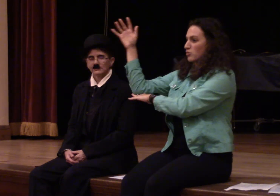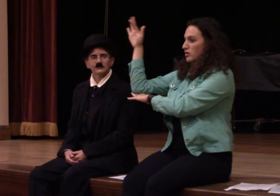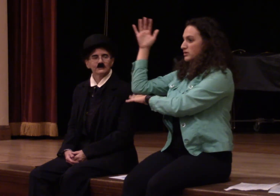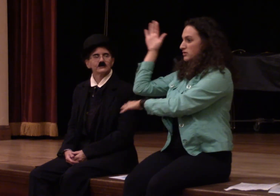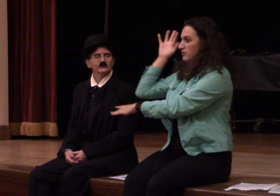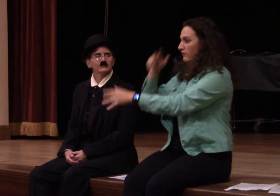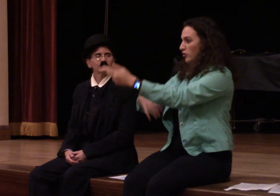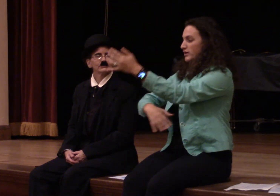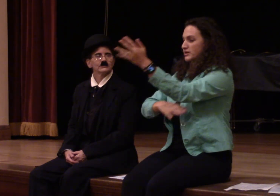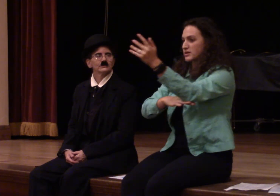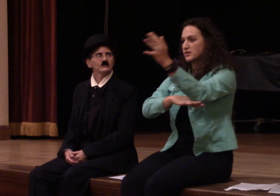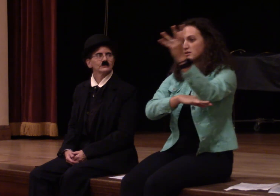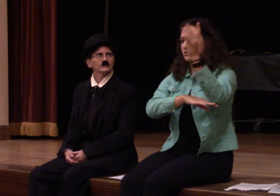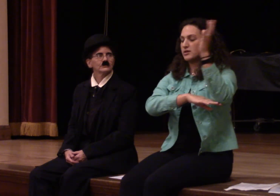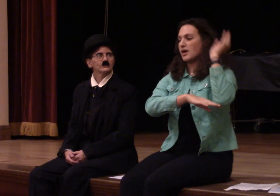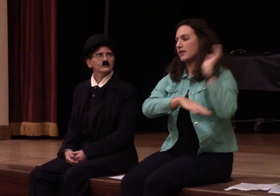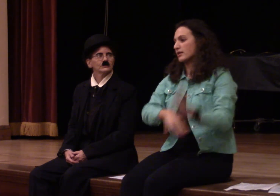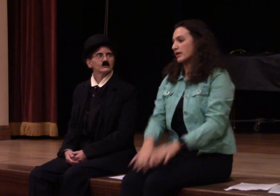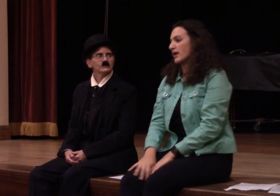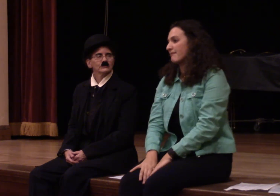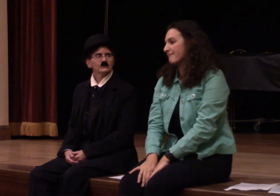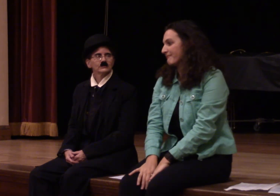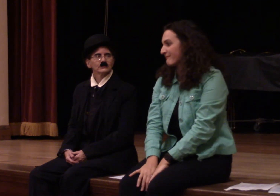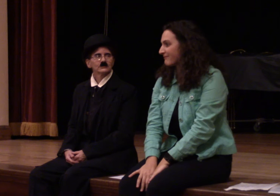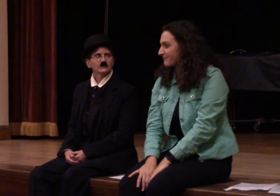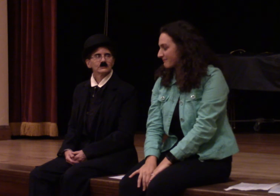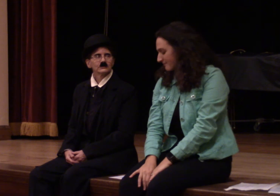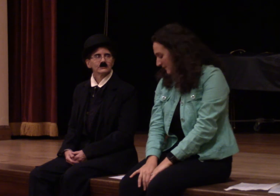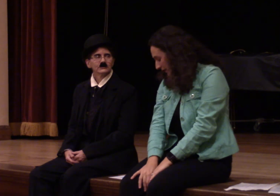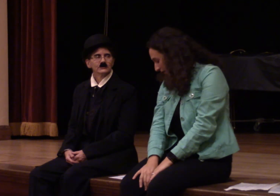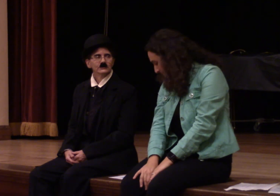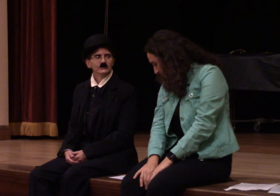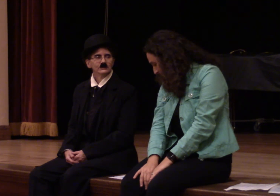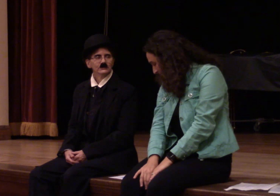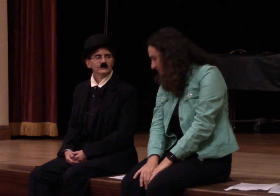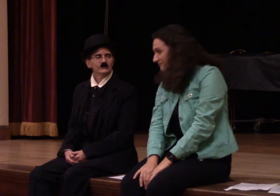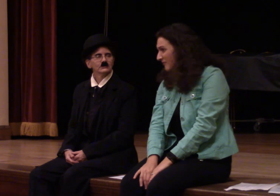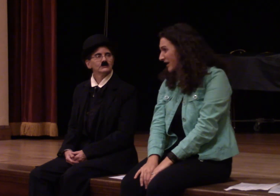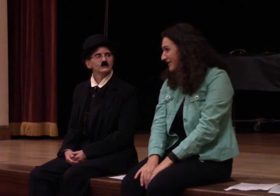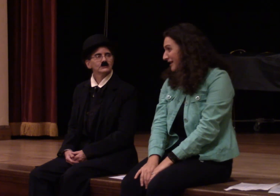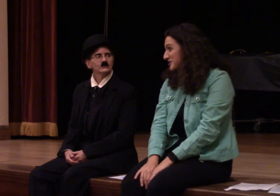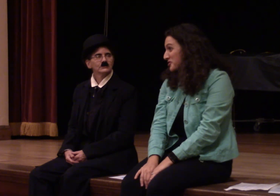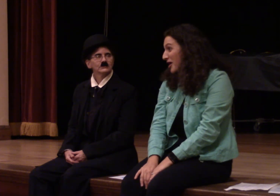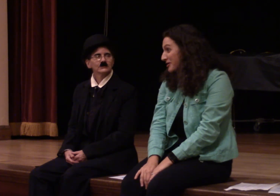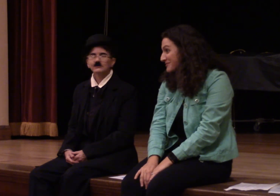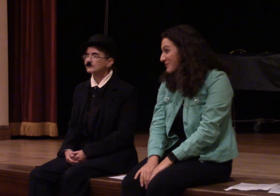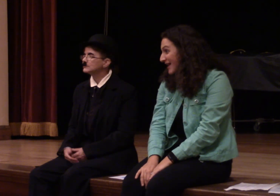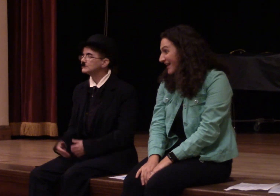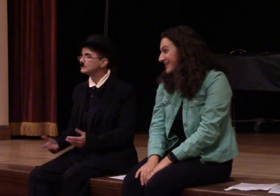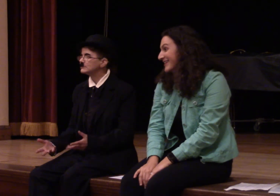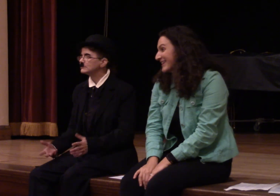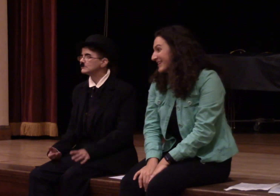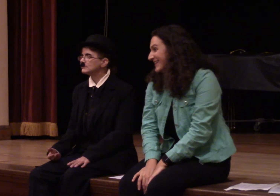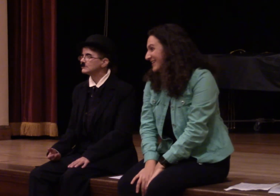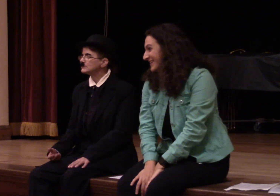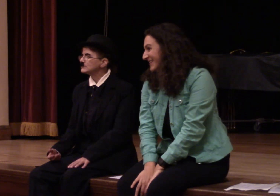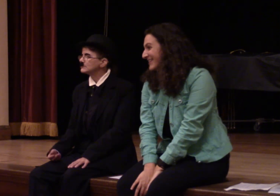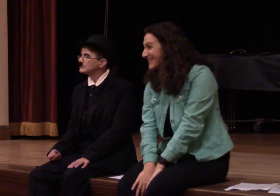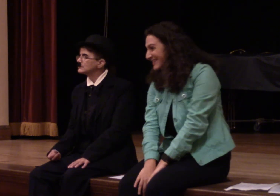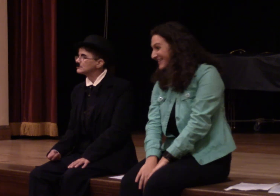Woods, forest, anything like that. Yeah. Anything else under items you want to add?